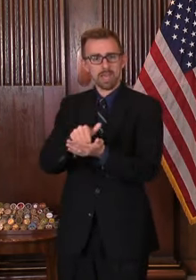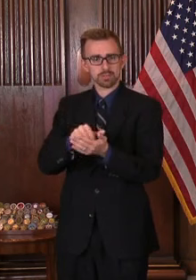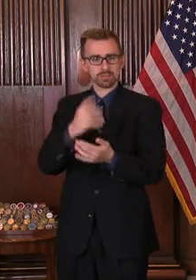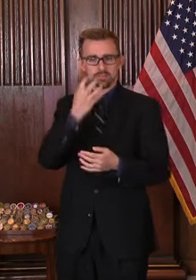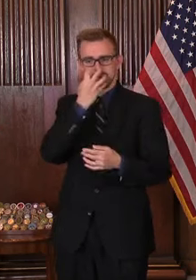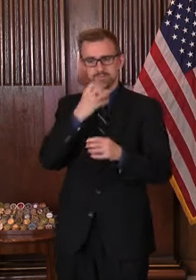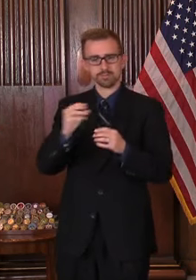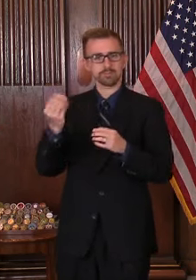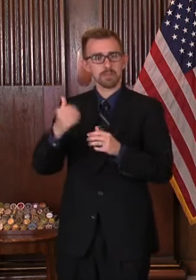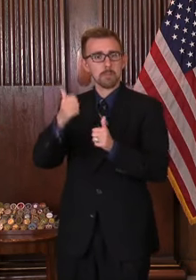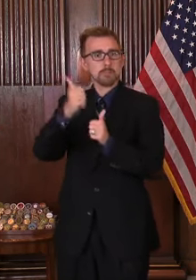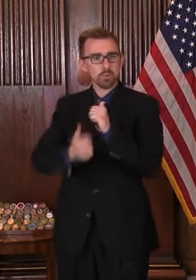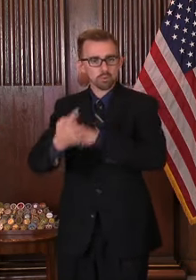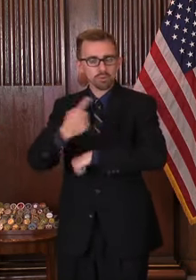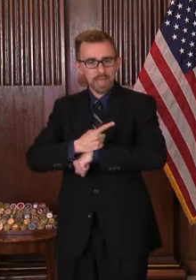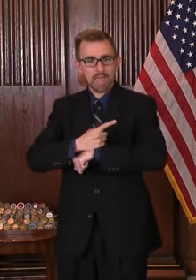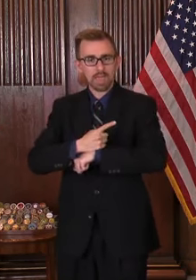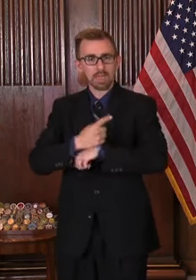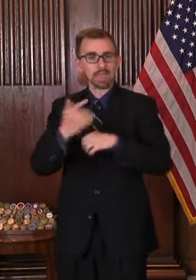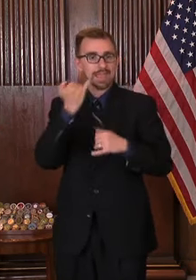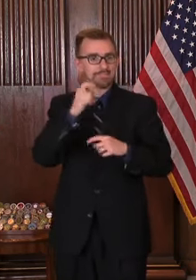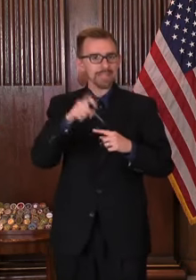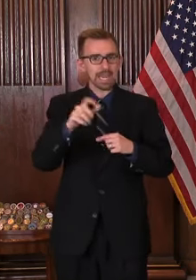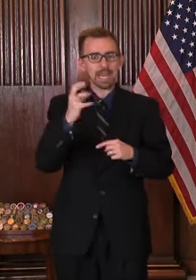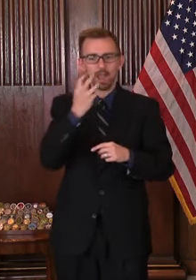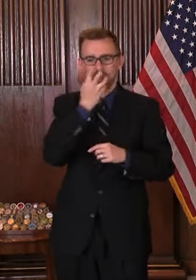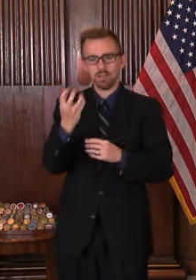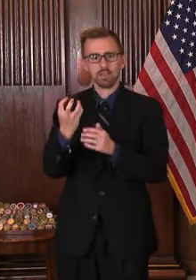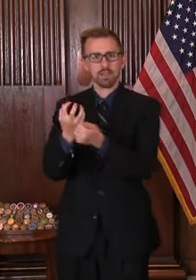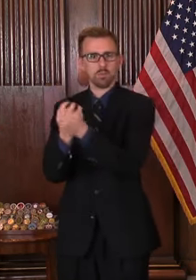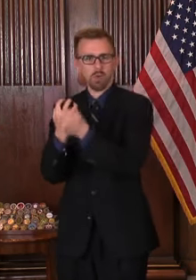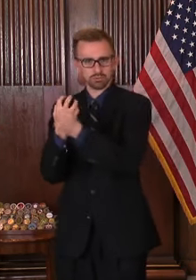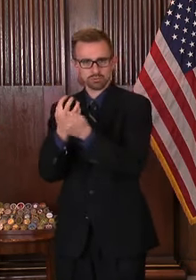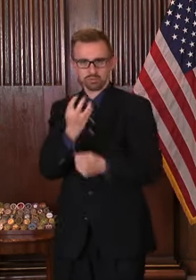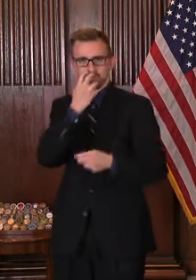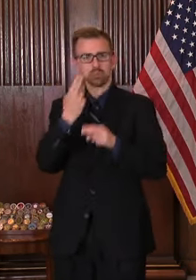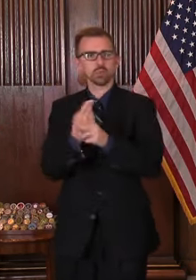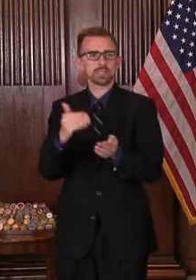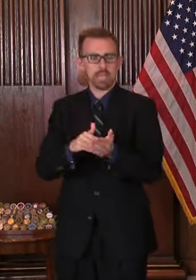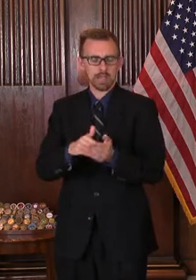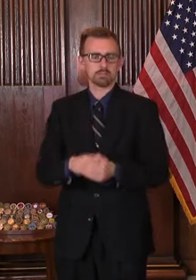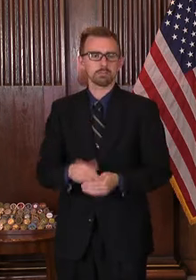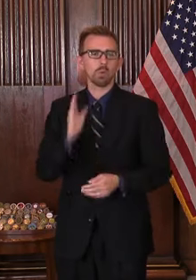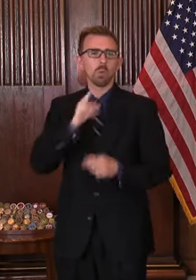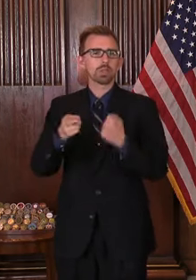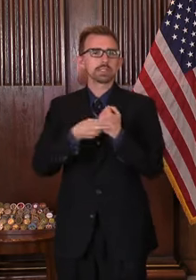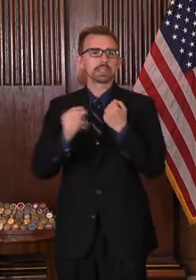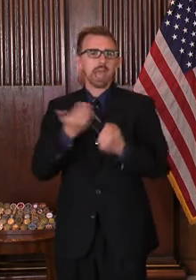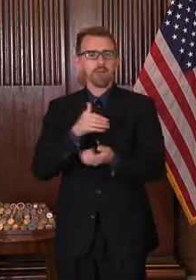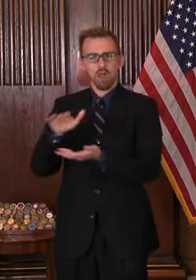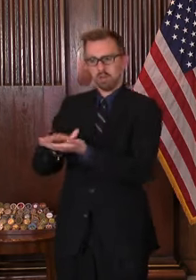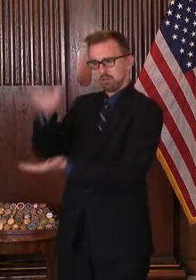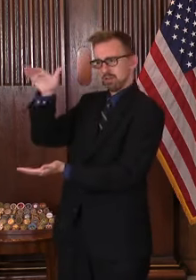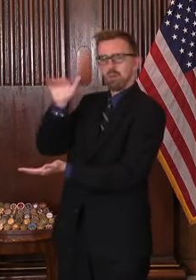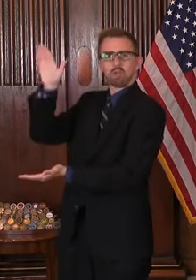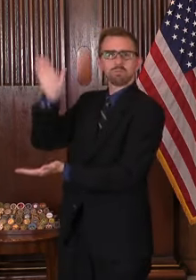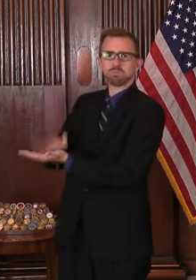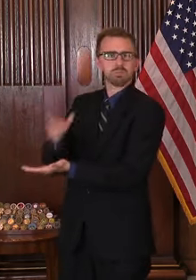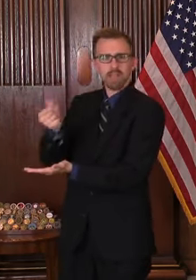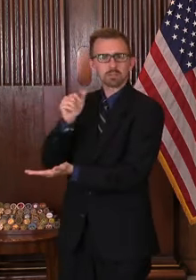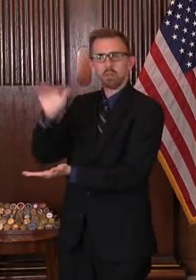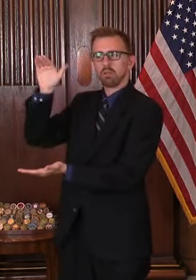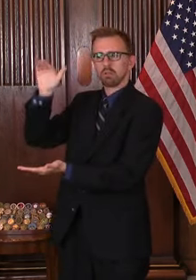N95 masks per day if needed. By helping conserve PPE, this will be a huge benefit to